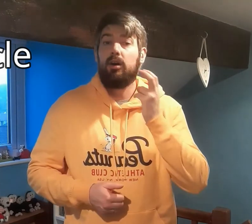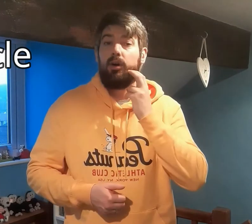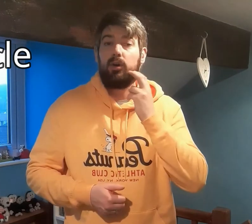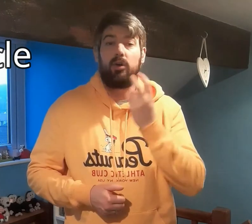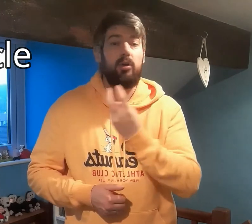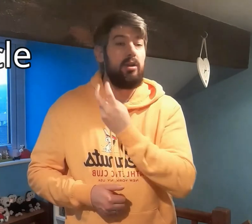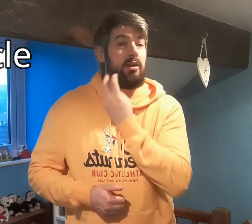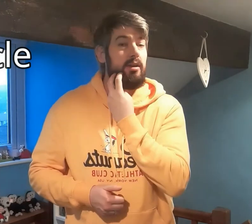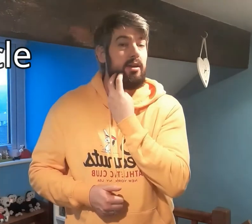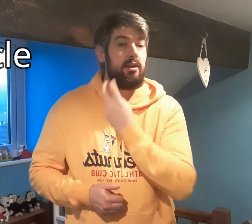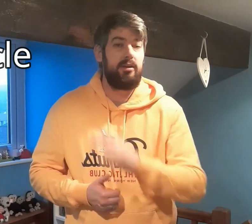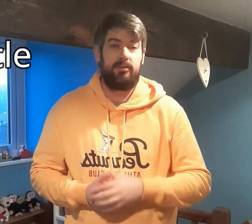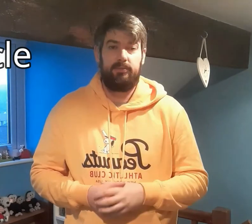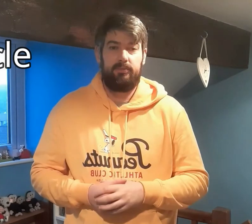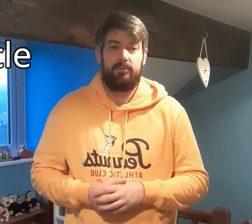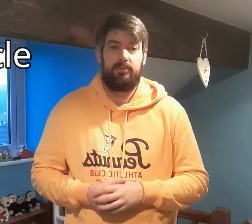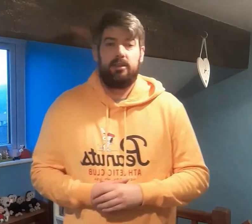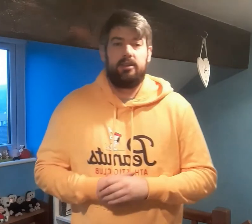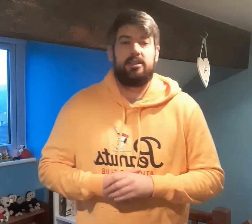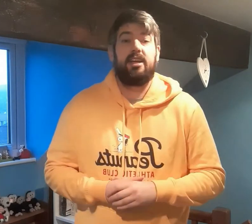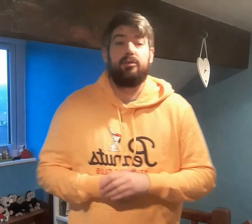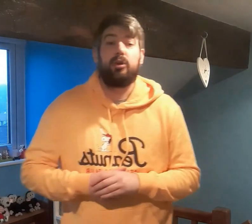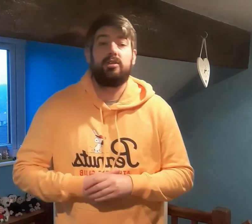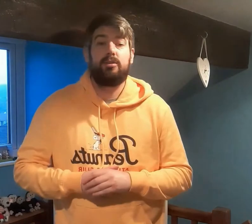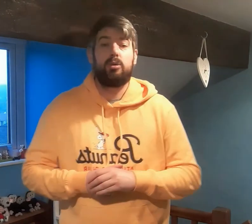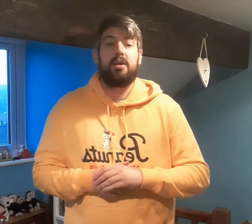Uncle. Uncle. Sign for cousin would be